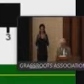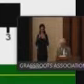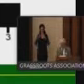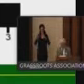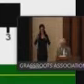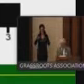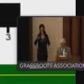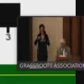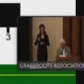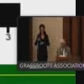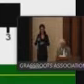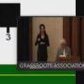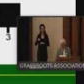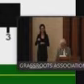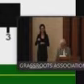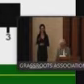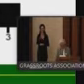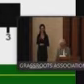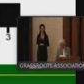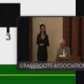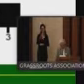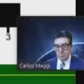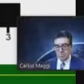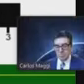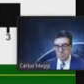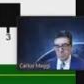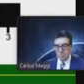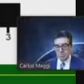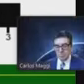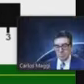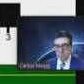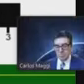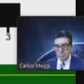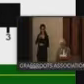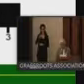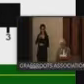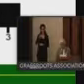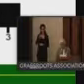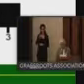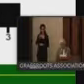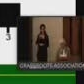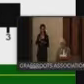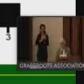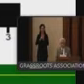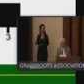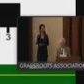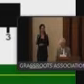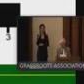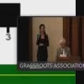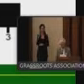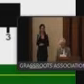times SARS-CoV-2 viral population. And only with this result, I